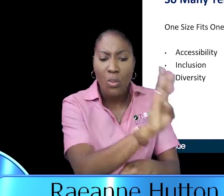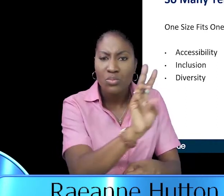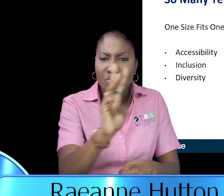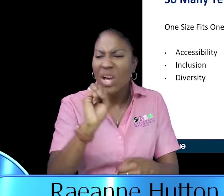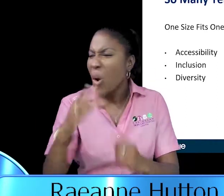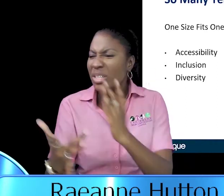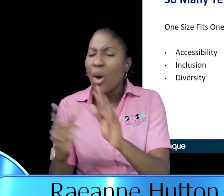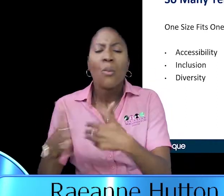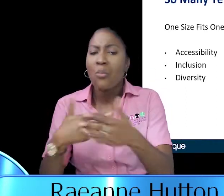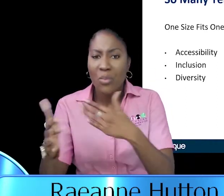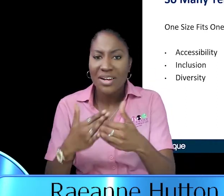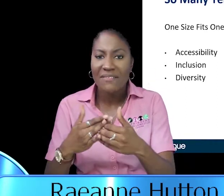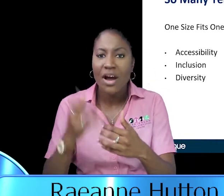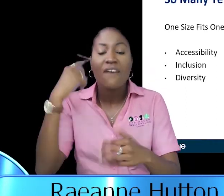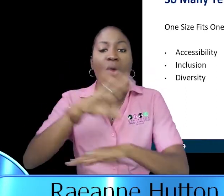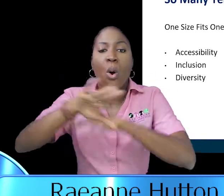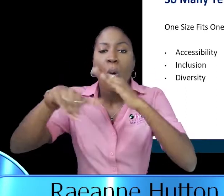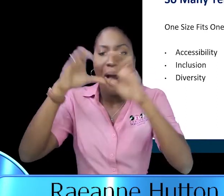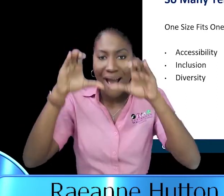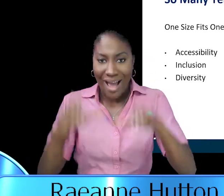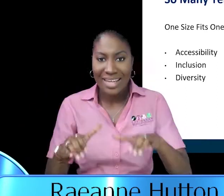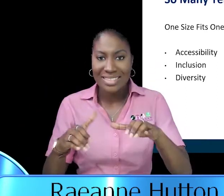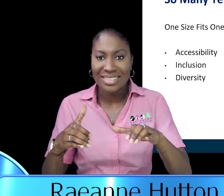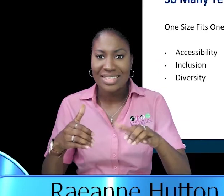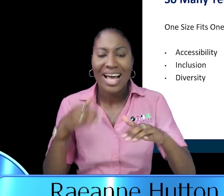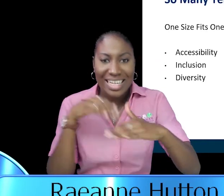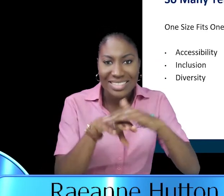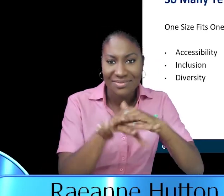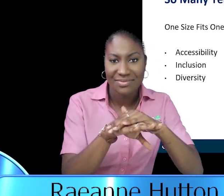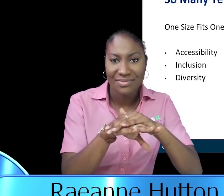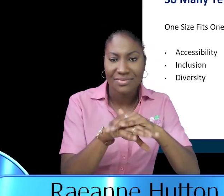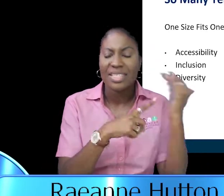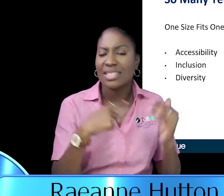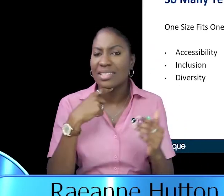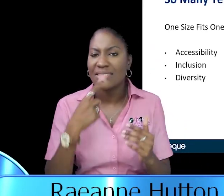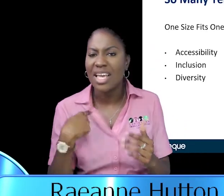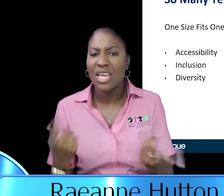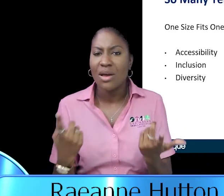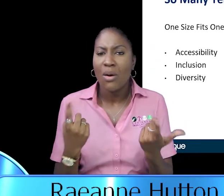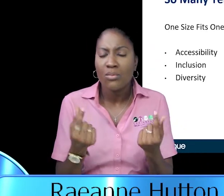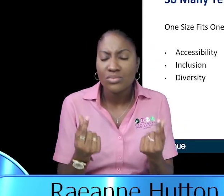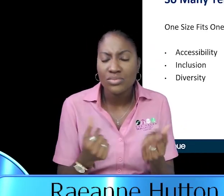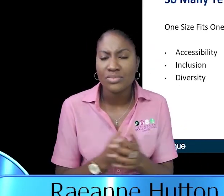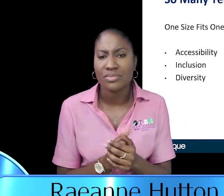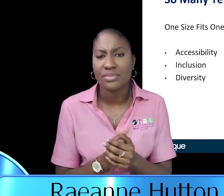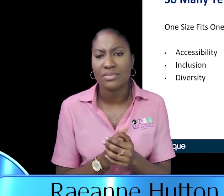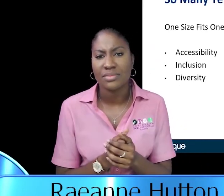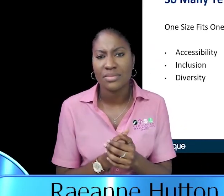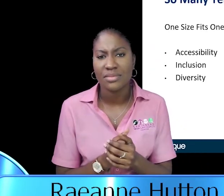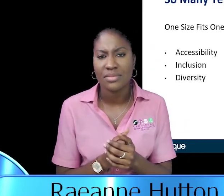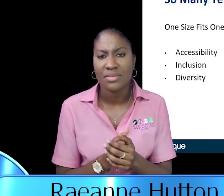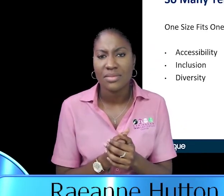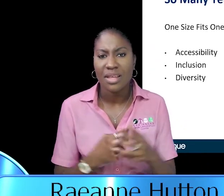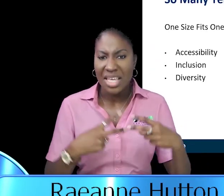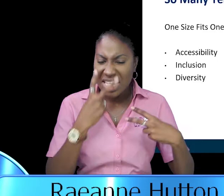Getting something that's pretty darn good and get a lot of that done is maybe better than only having one thing that's